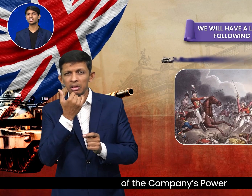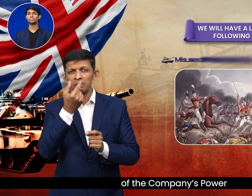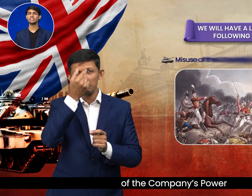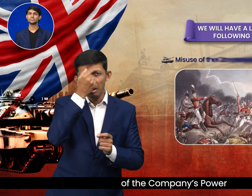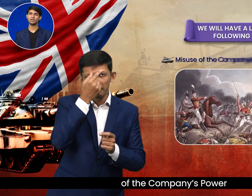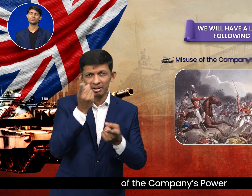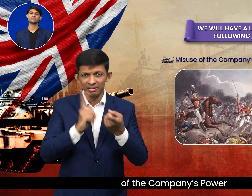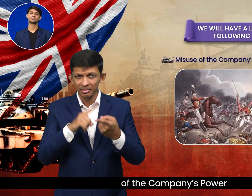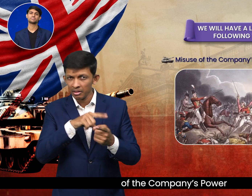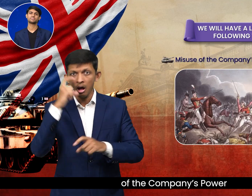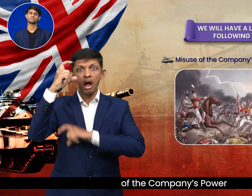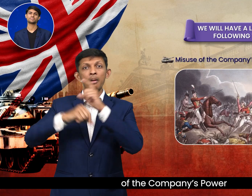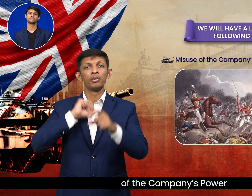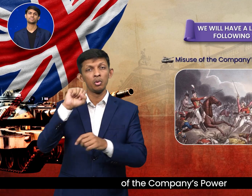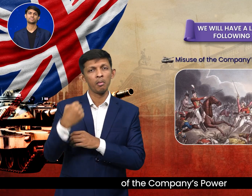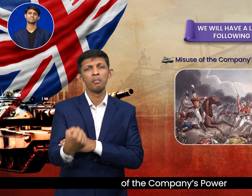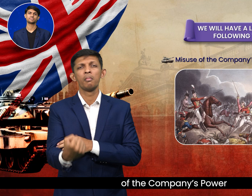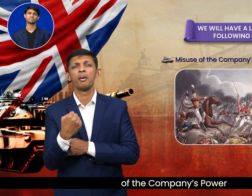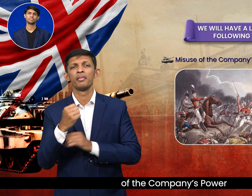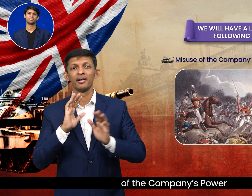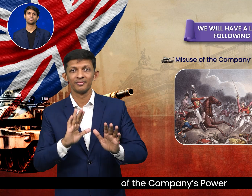Misuse of the company's power.